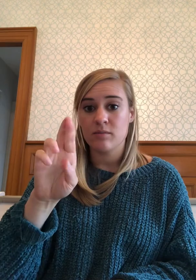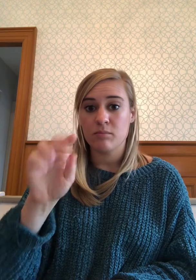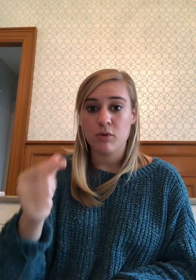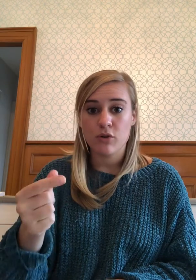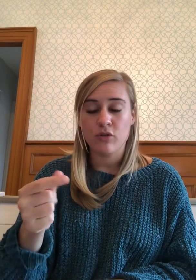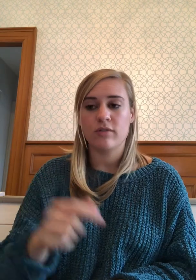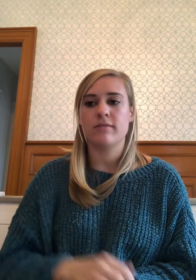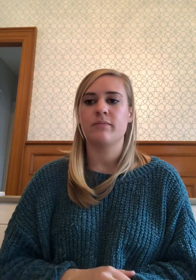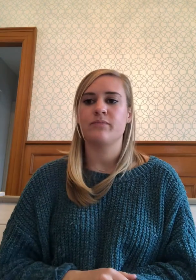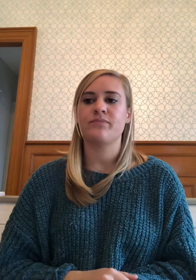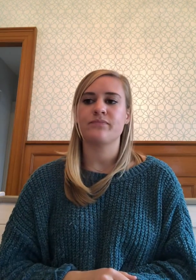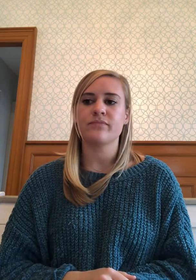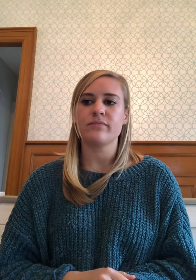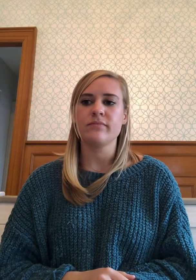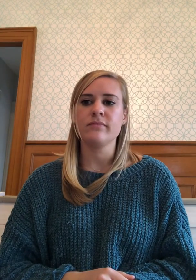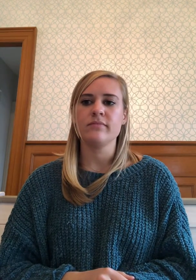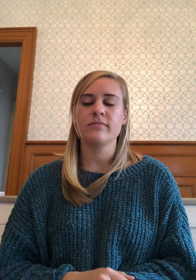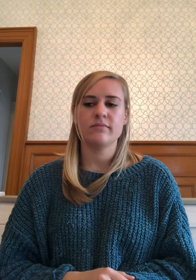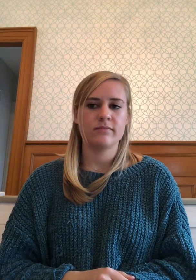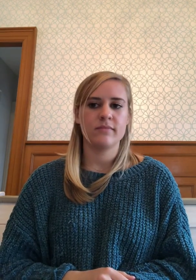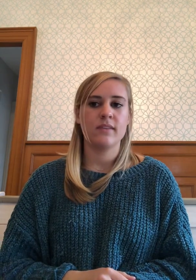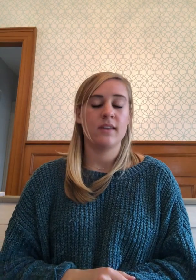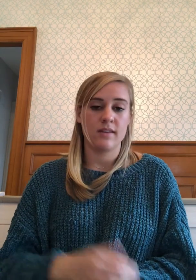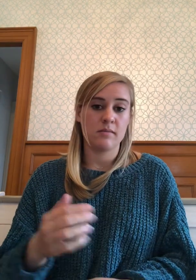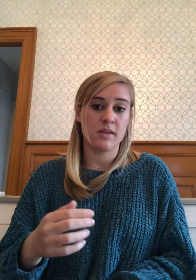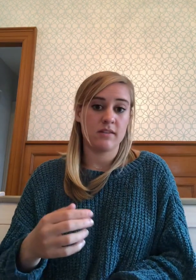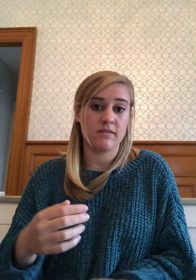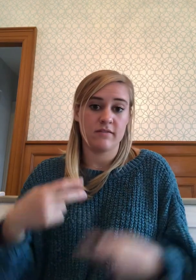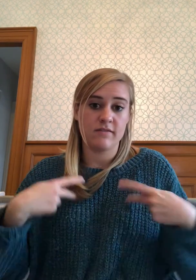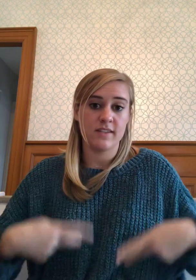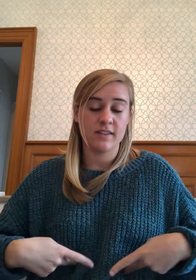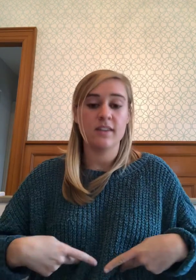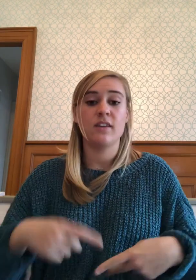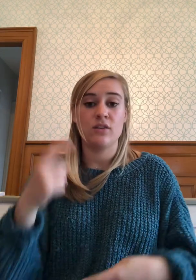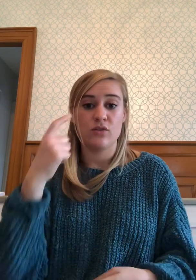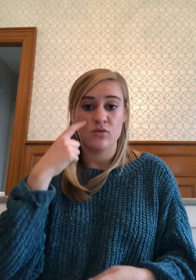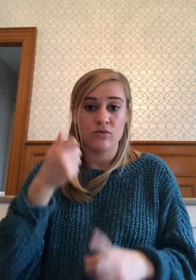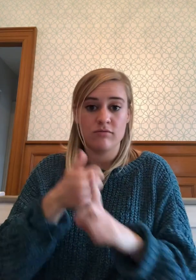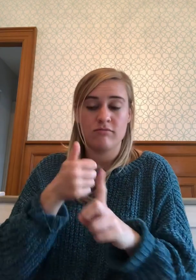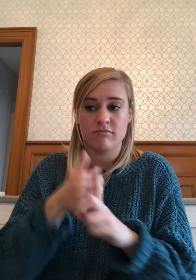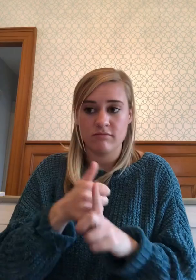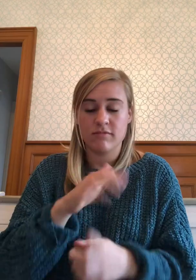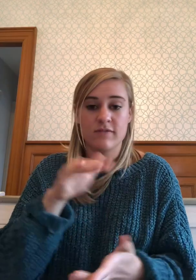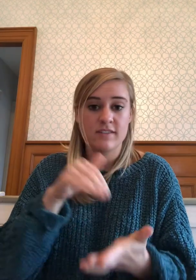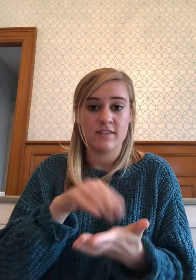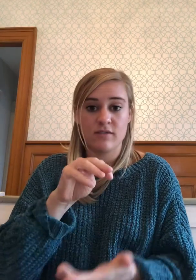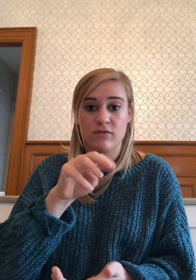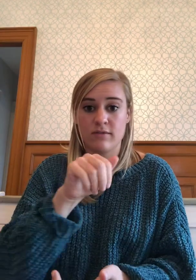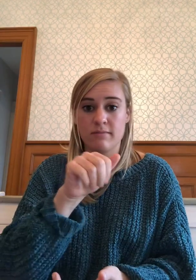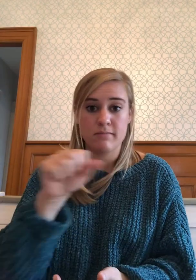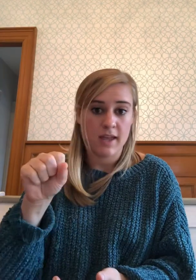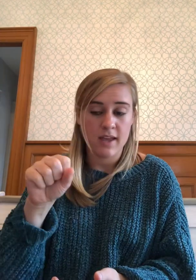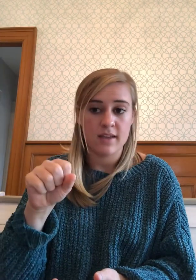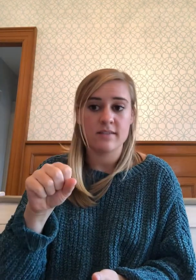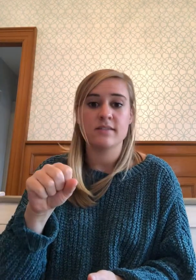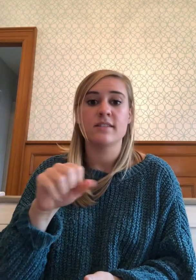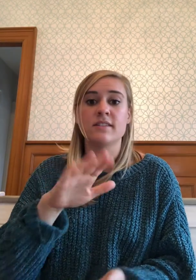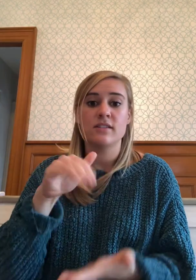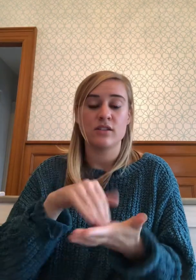a tooth is a body with a center of mass. The center of resistance of an iceberg is located below the surface of the water, and